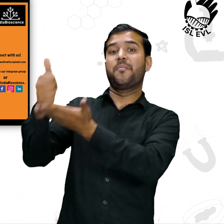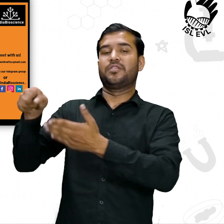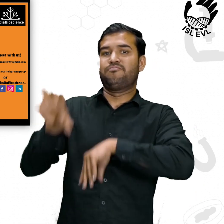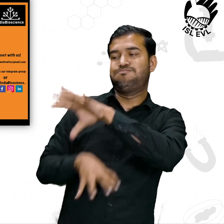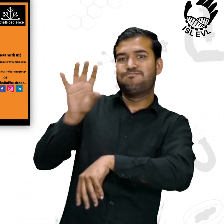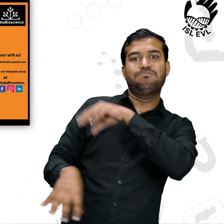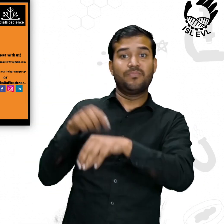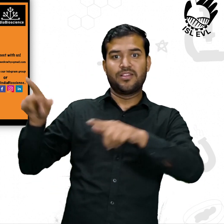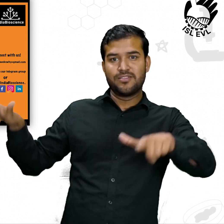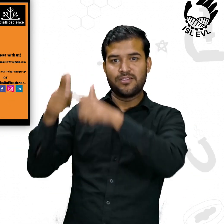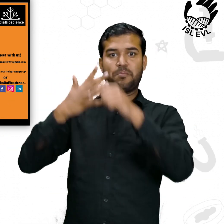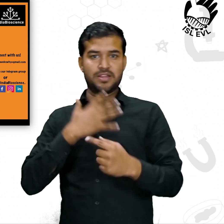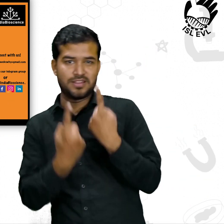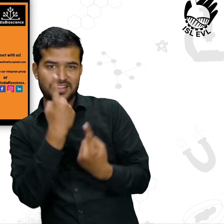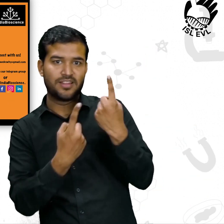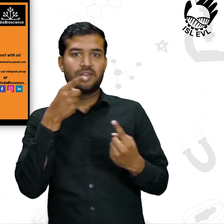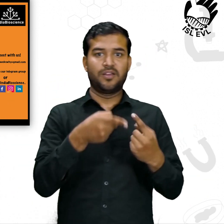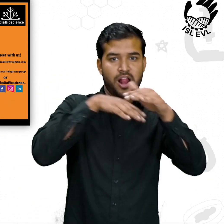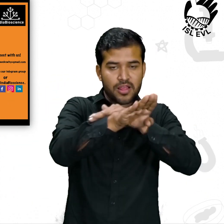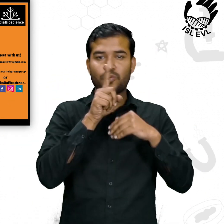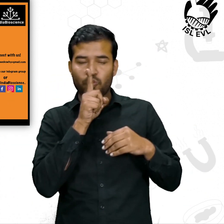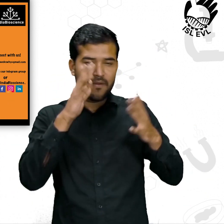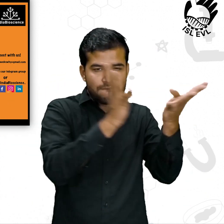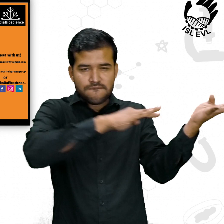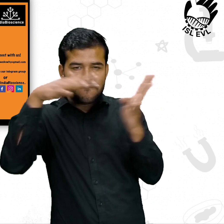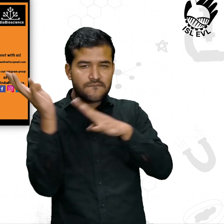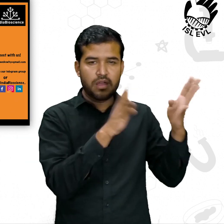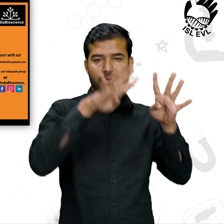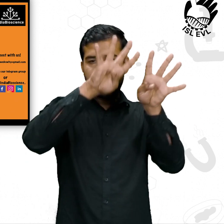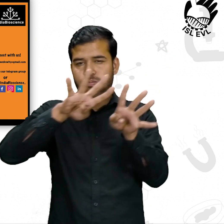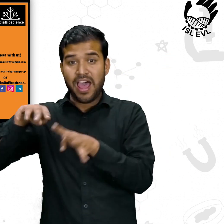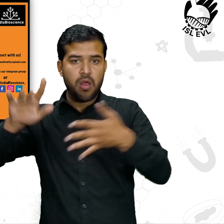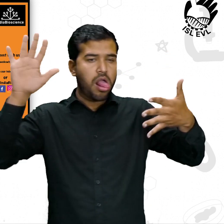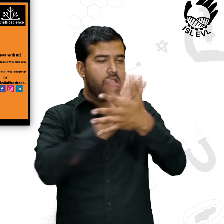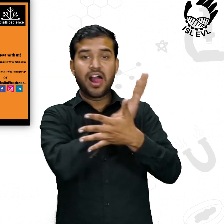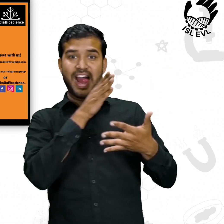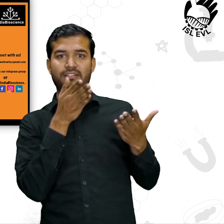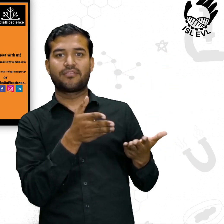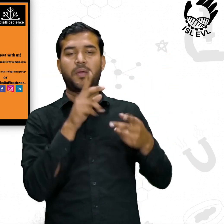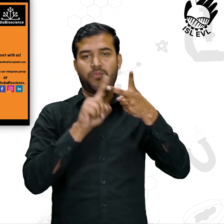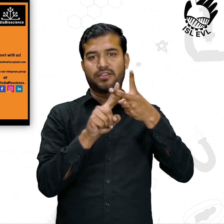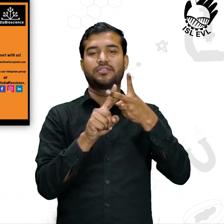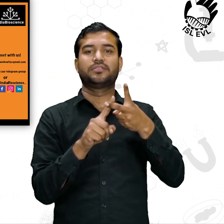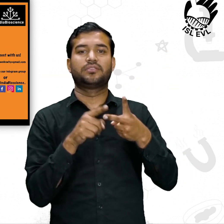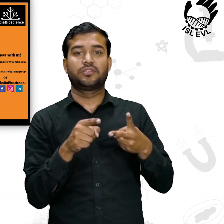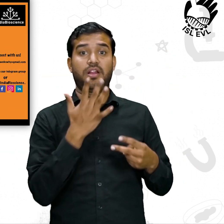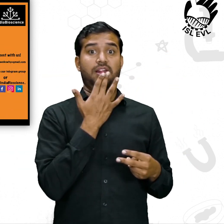blend into the grasses to hide from the prey. The black stripes are because of eumelanin, and the orange skin